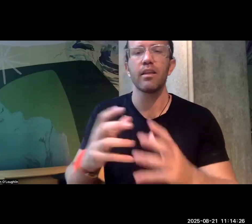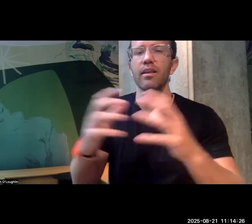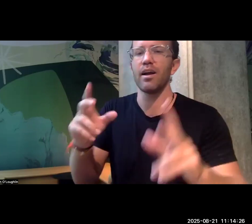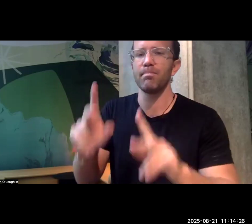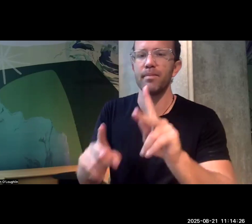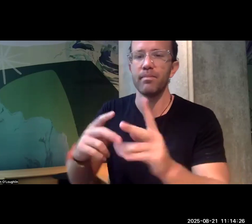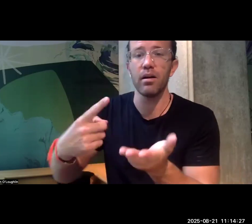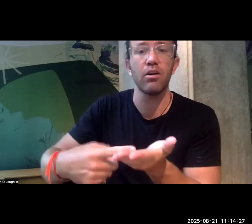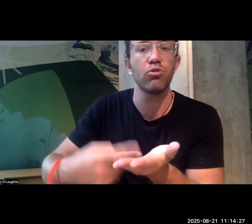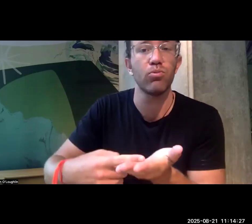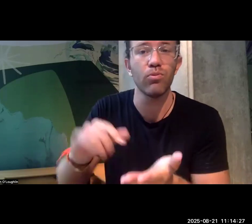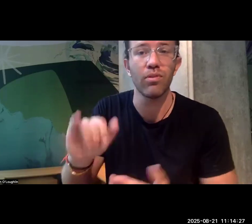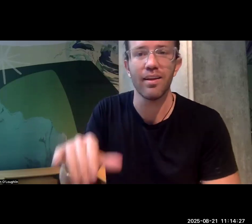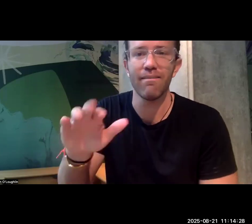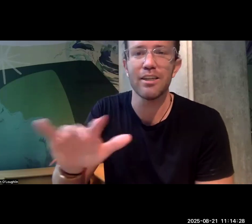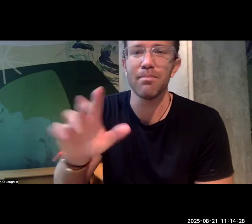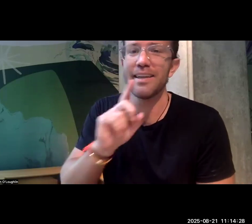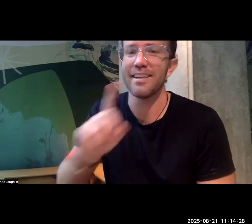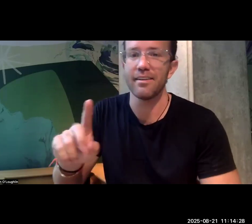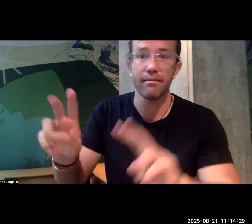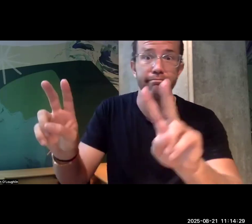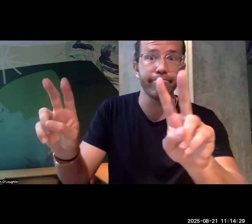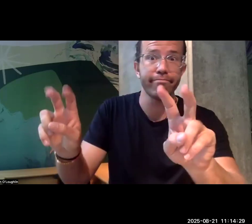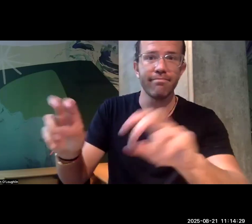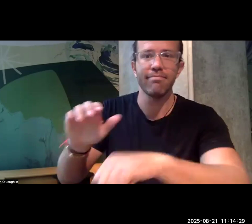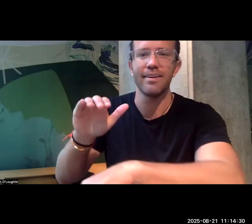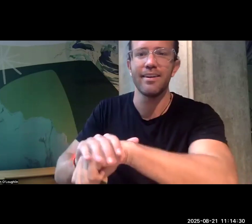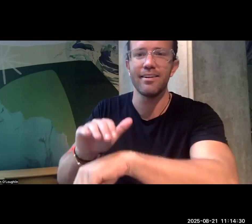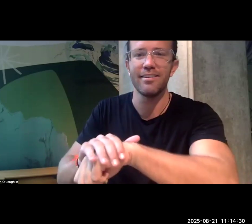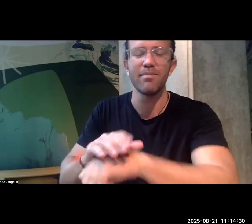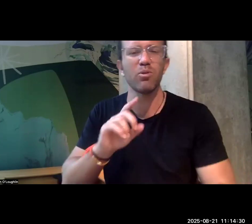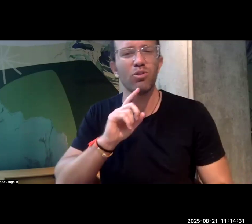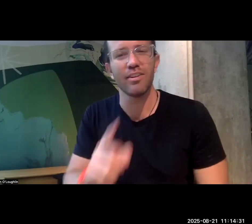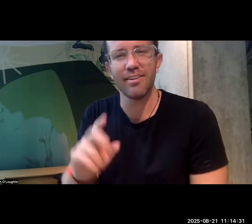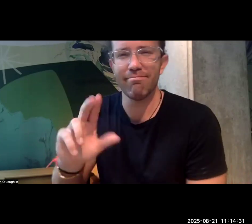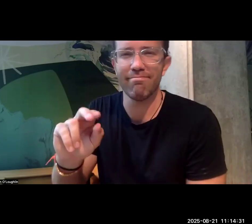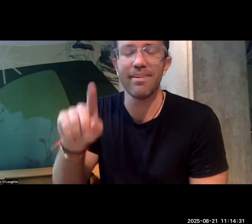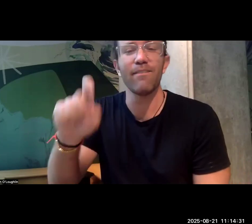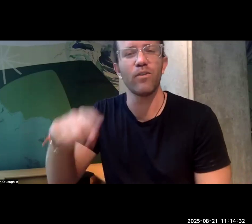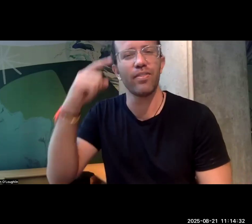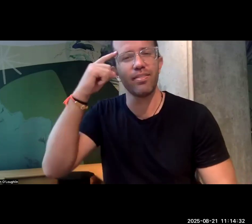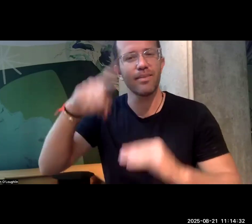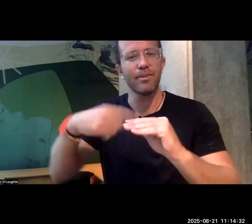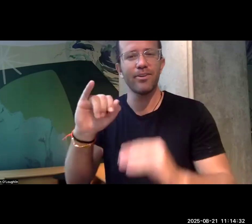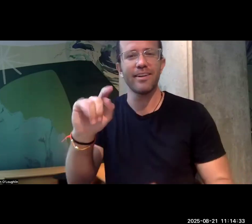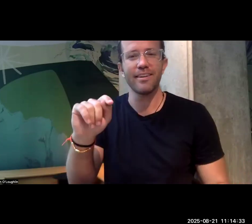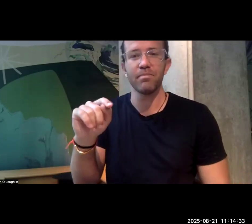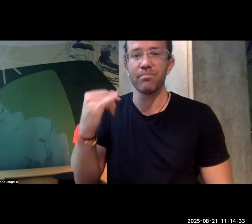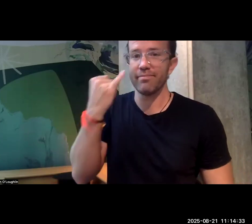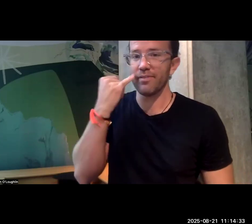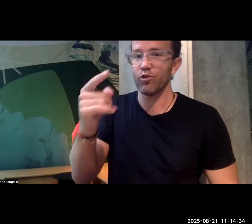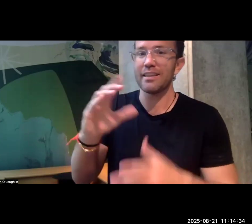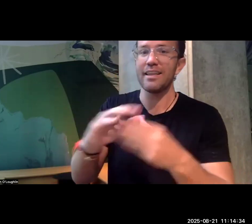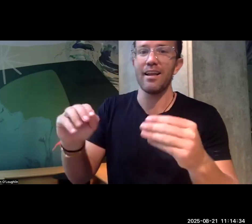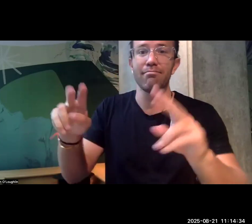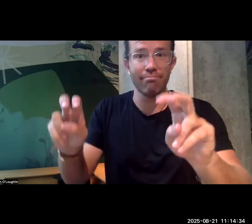fingerspelling. A lot of people say that fingerspelling is English, but really it's not. You have